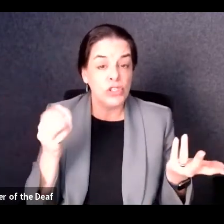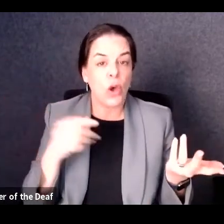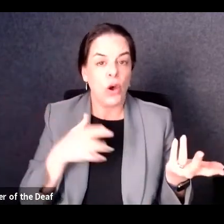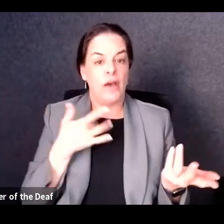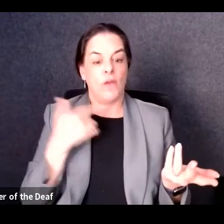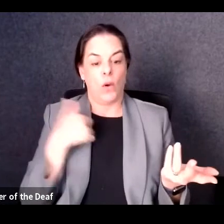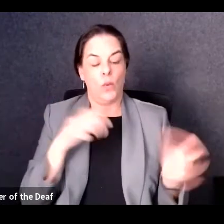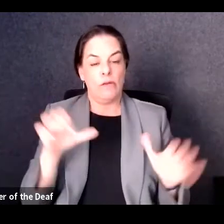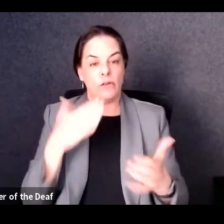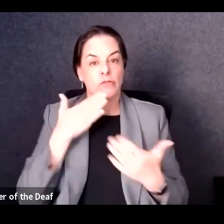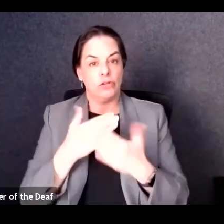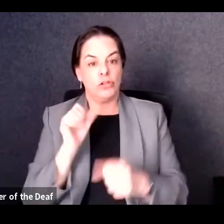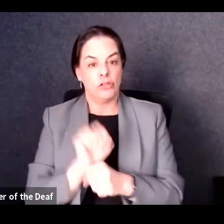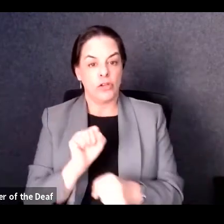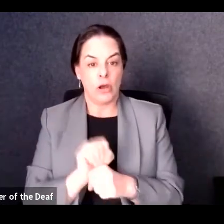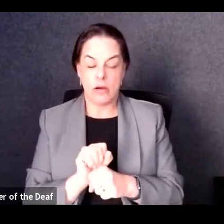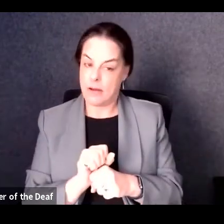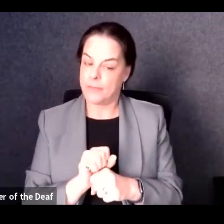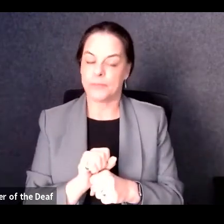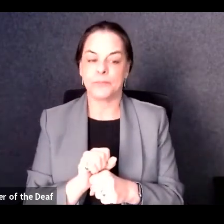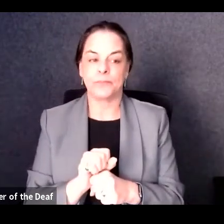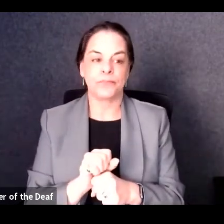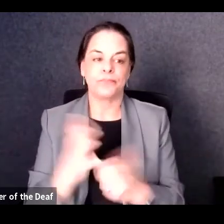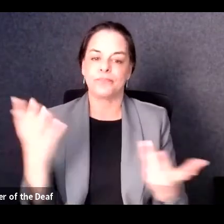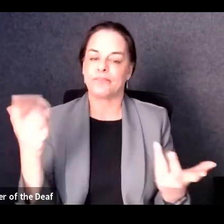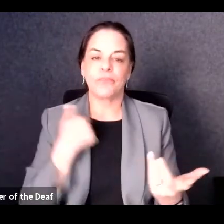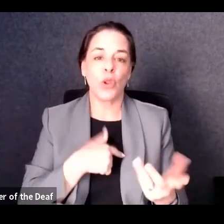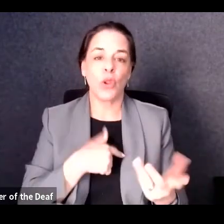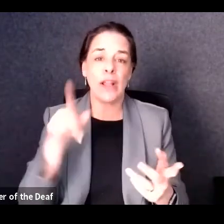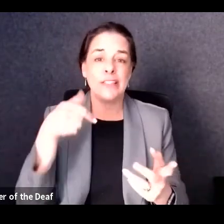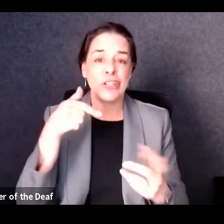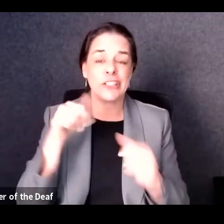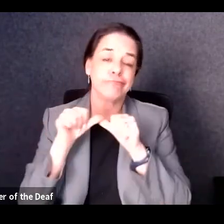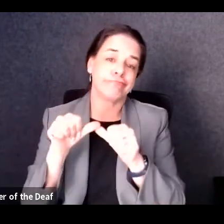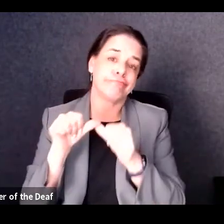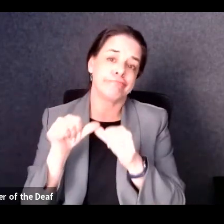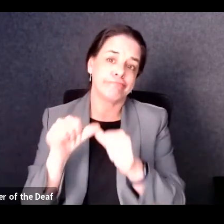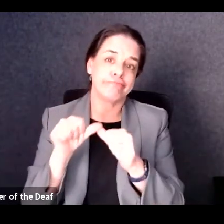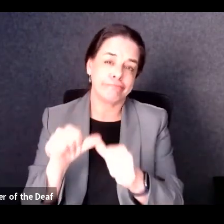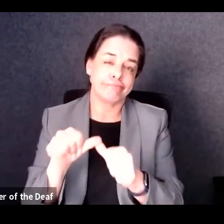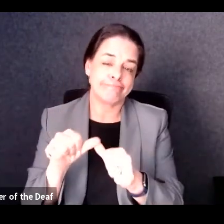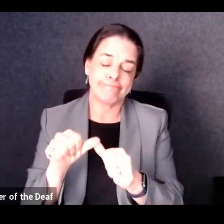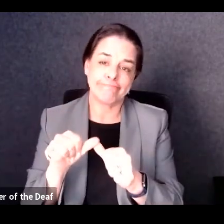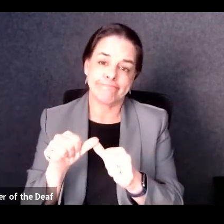a great job. I think we've just been persistent. We're not,